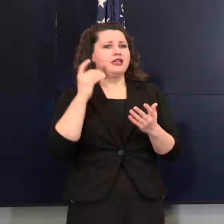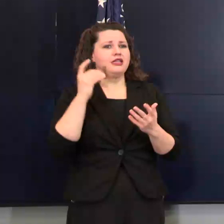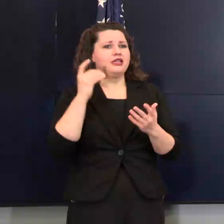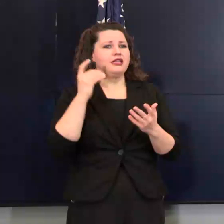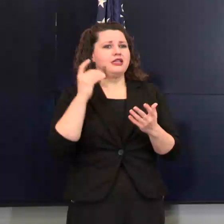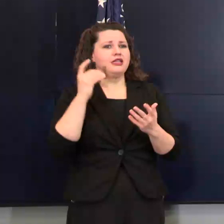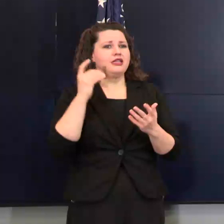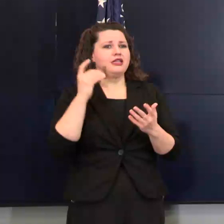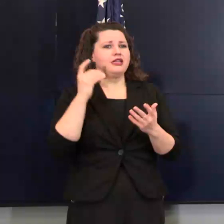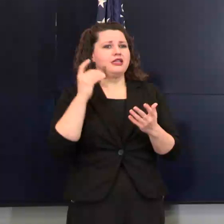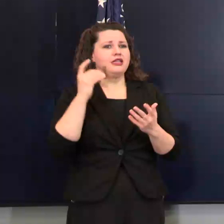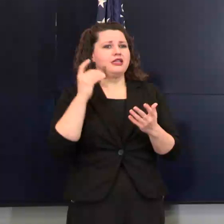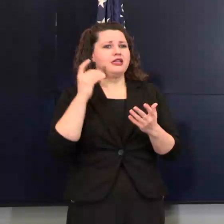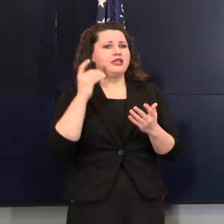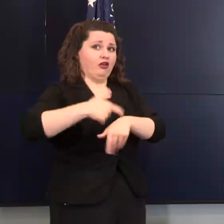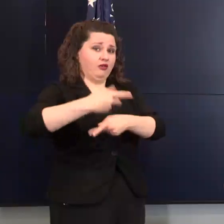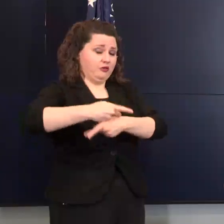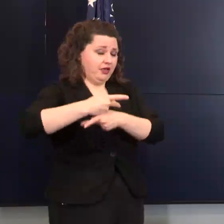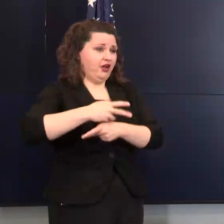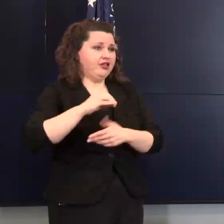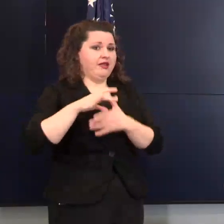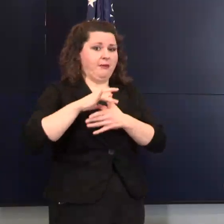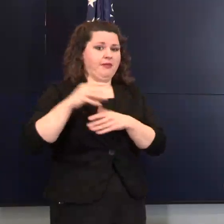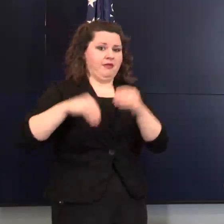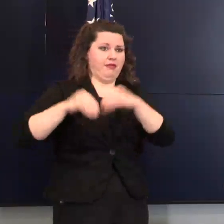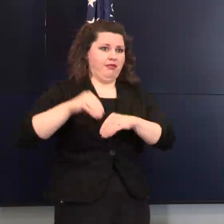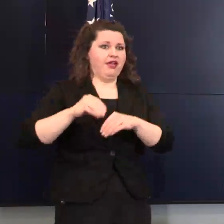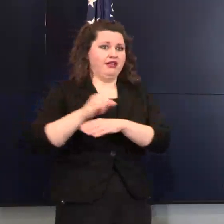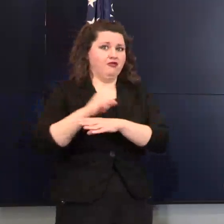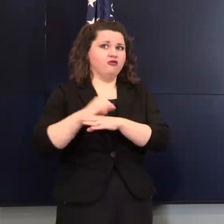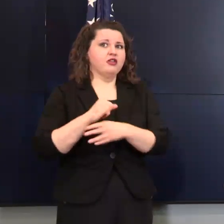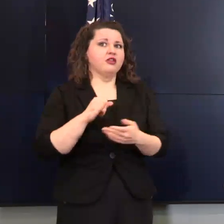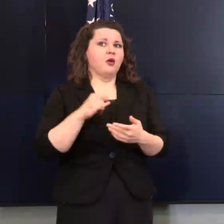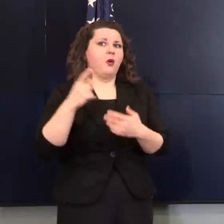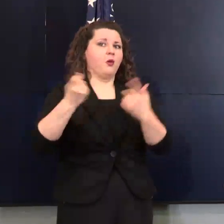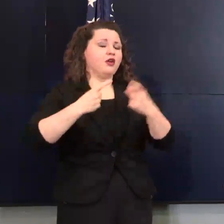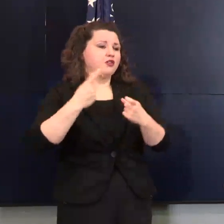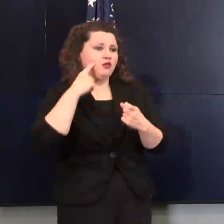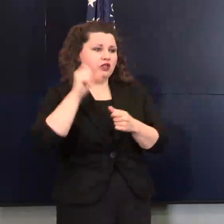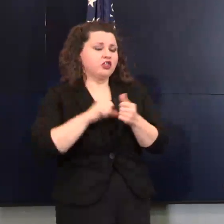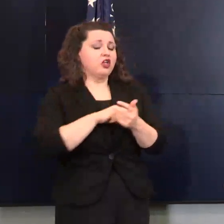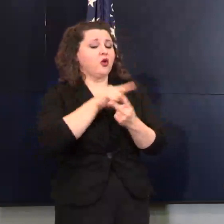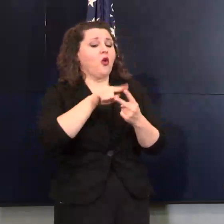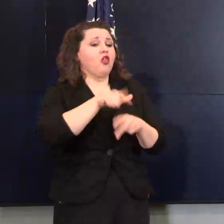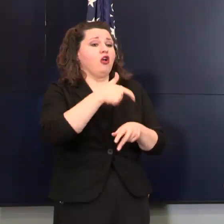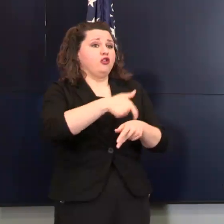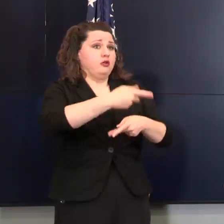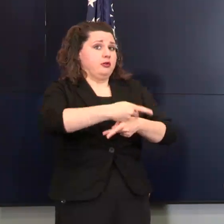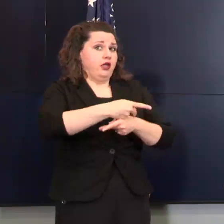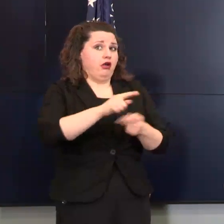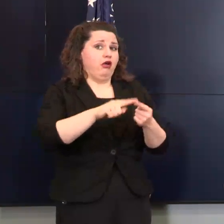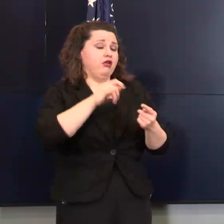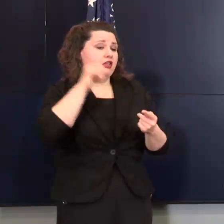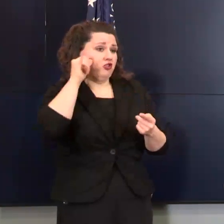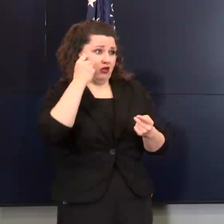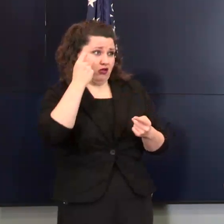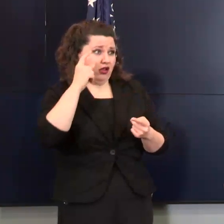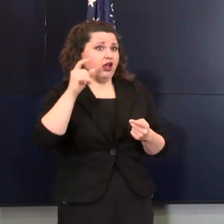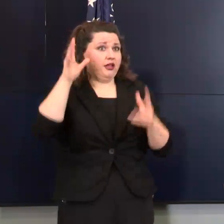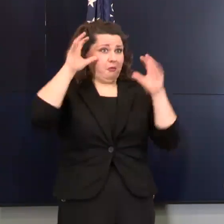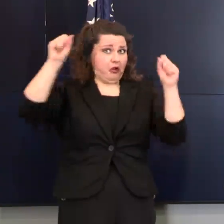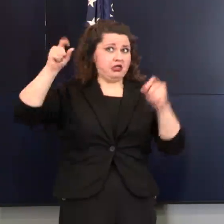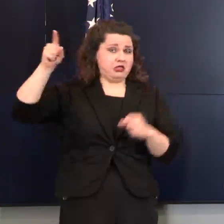year. And so if we aren't able to move them through the process, at some point, we're going to have to be talking about